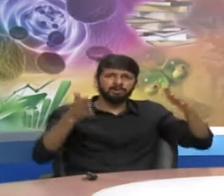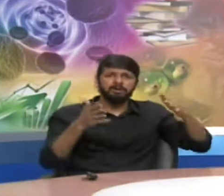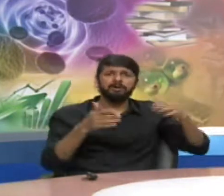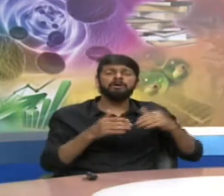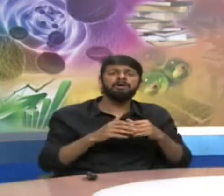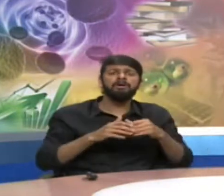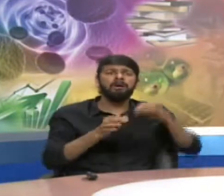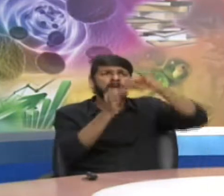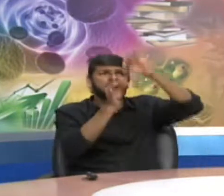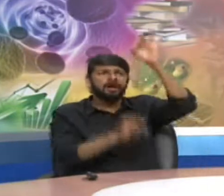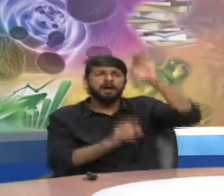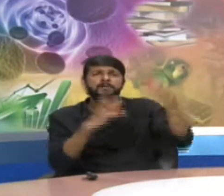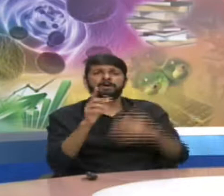feet.